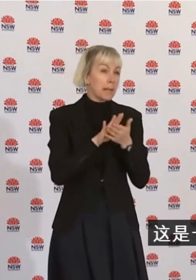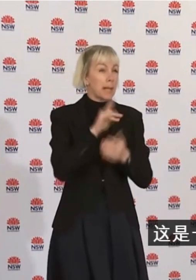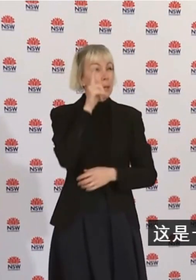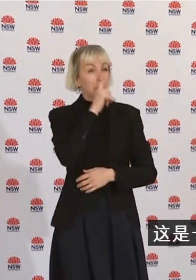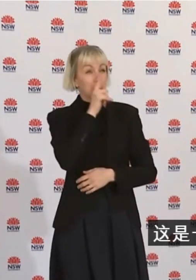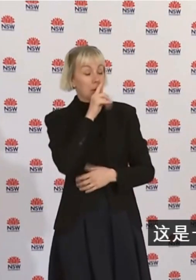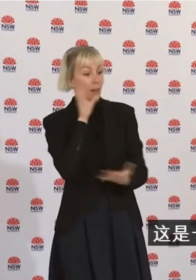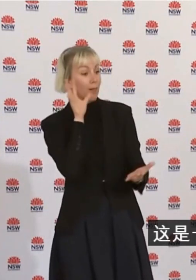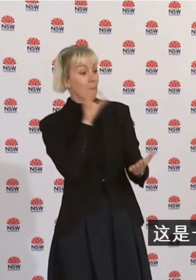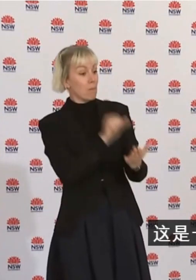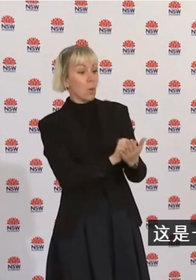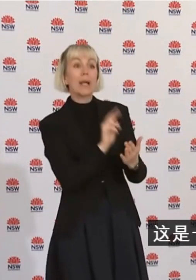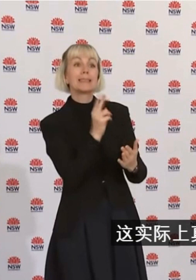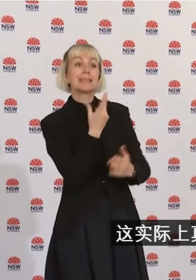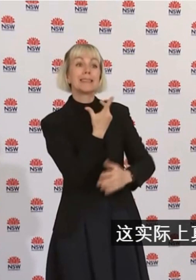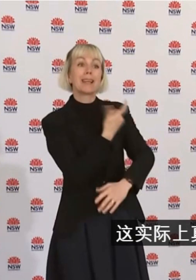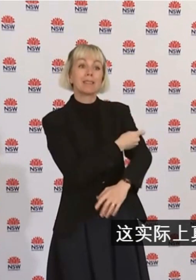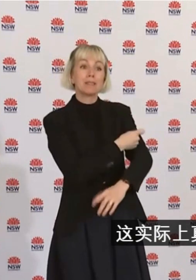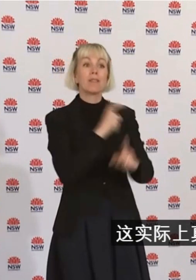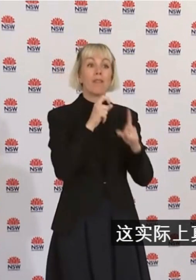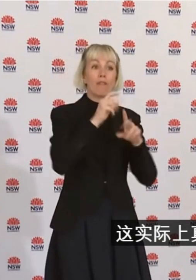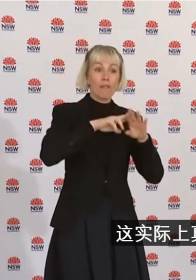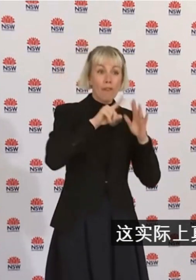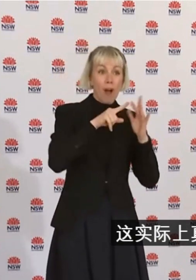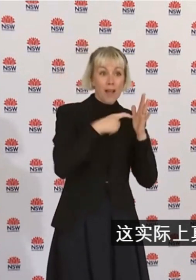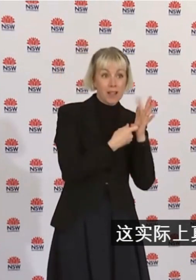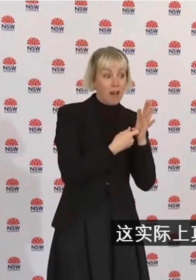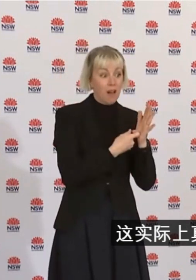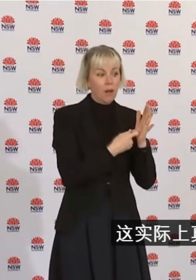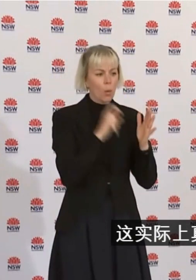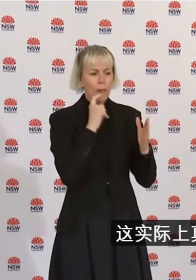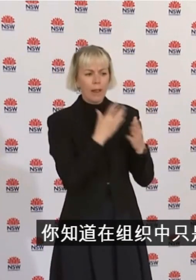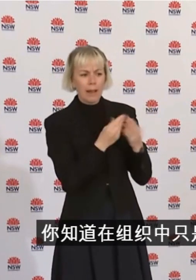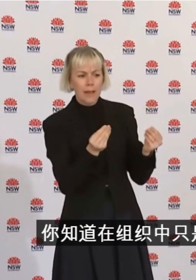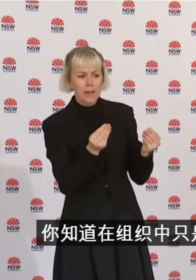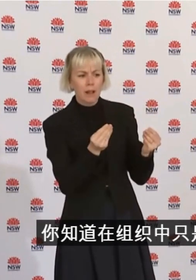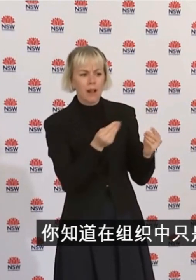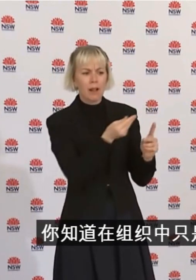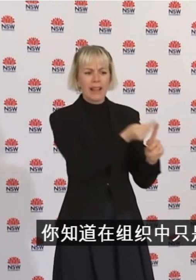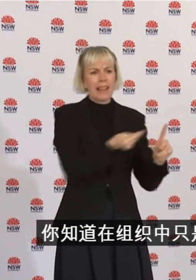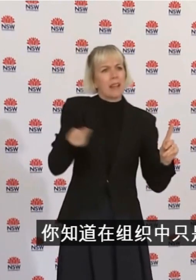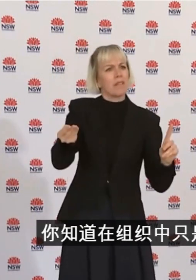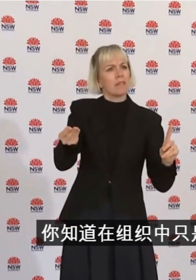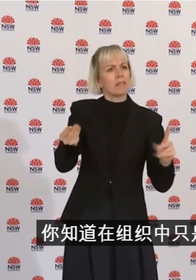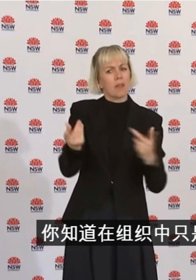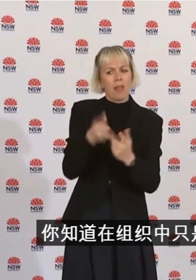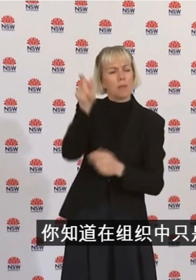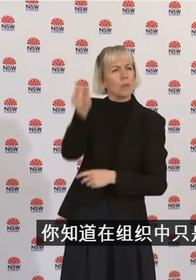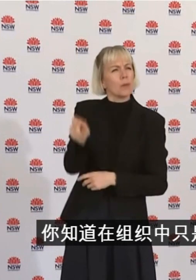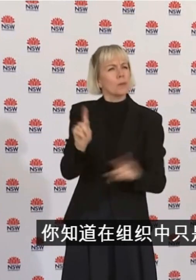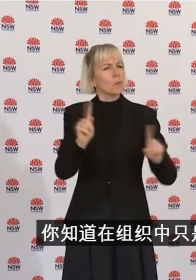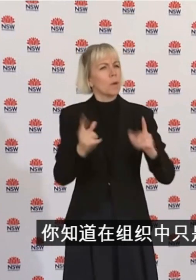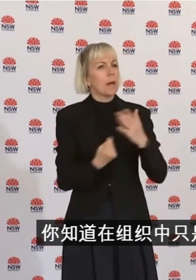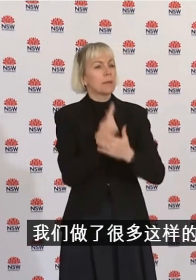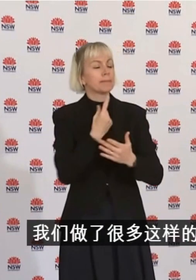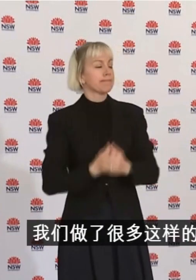bit It's a good question. It's actually really difficult because in organising, just say through our